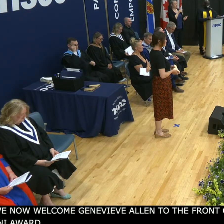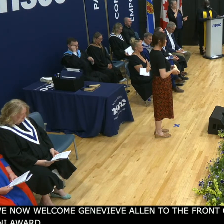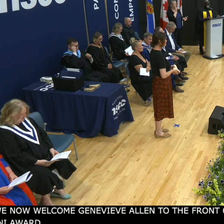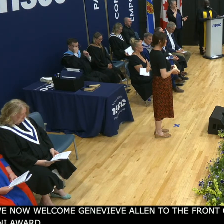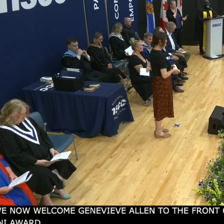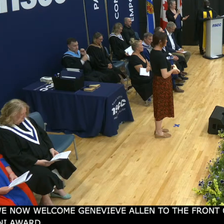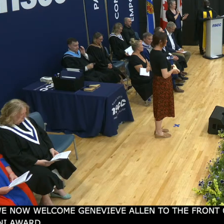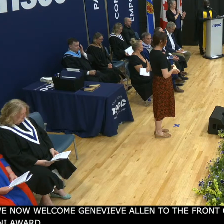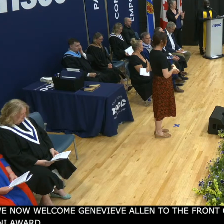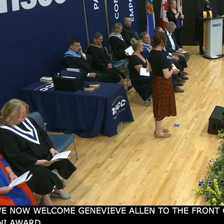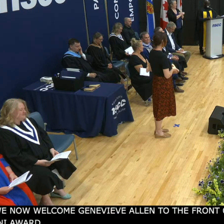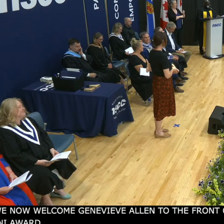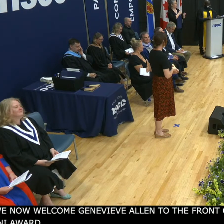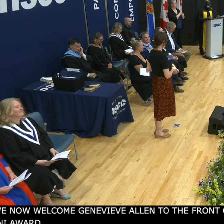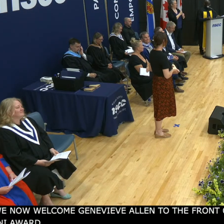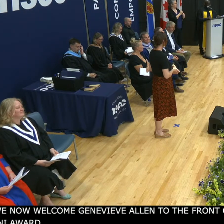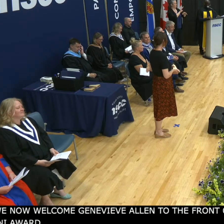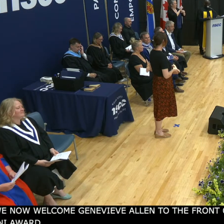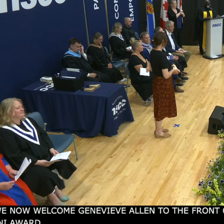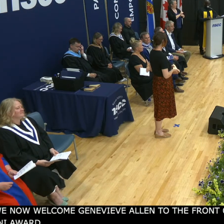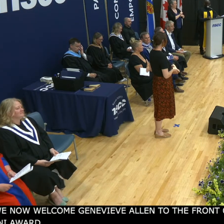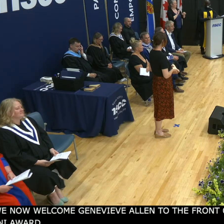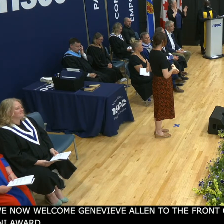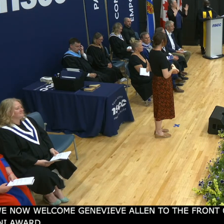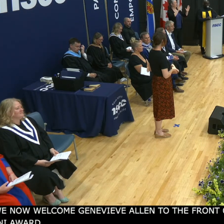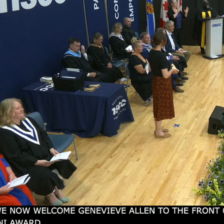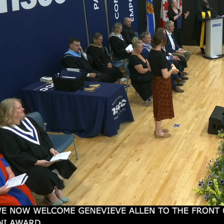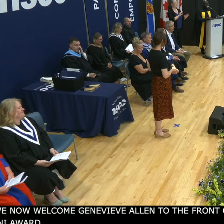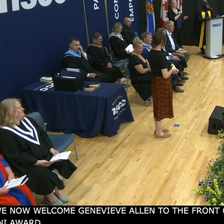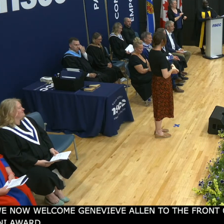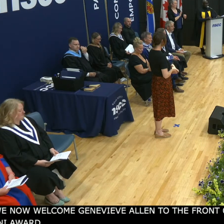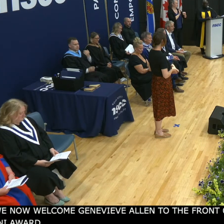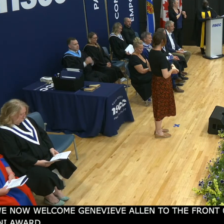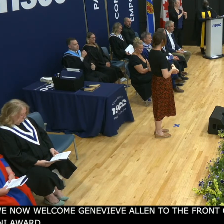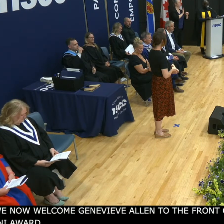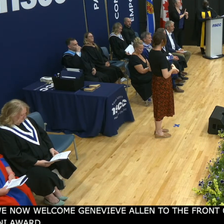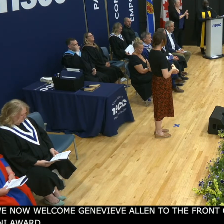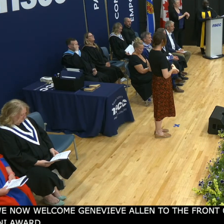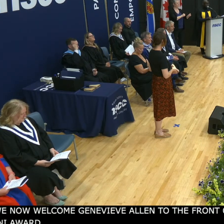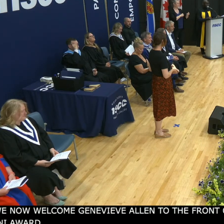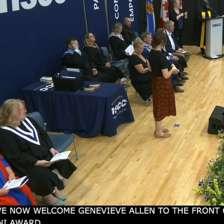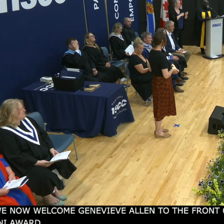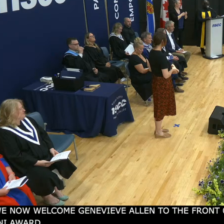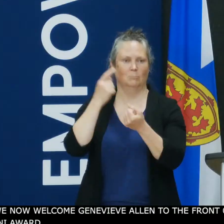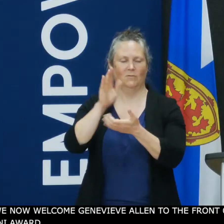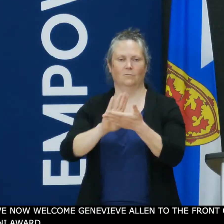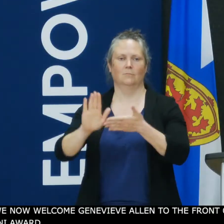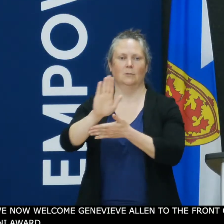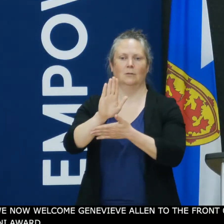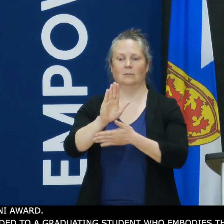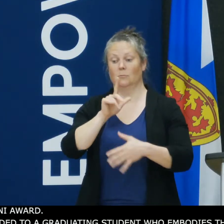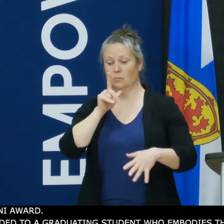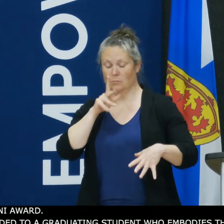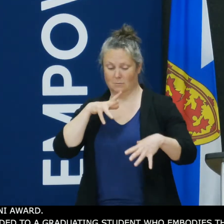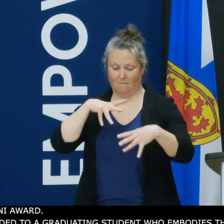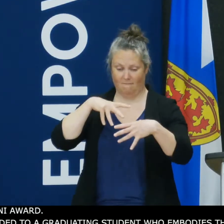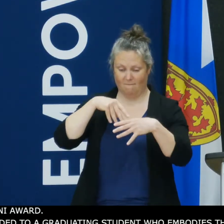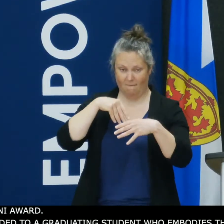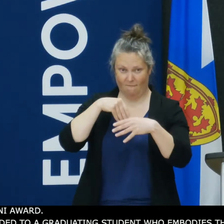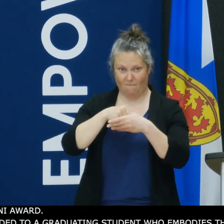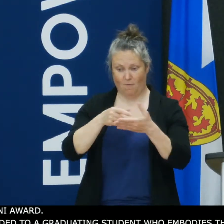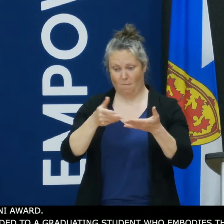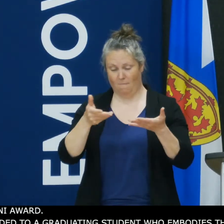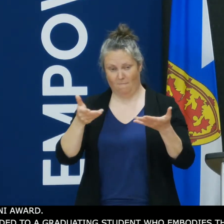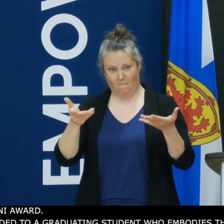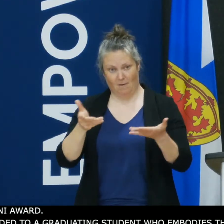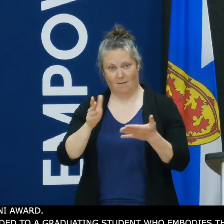alumni tradition of excellence and ambassadorship, and whose extraordinary contributions have inspired